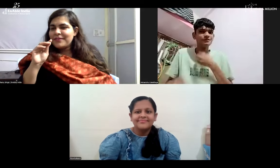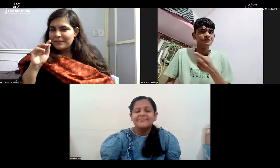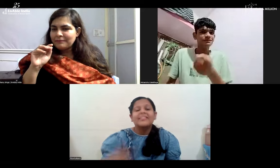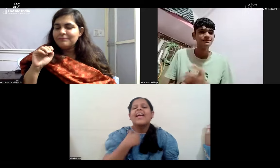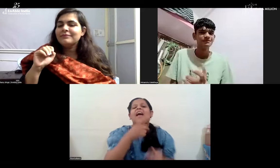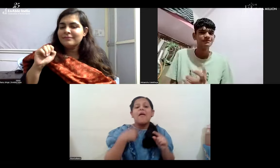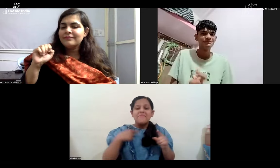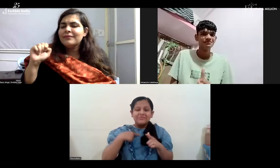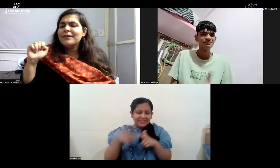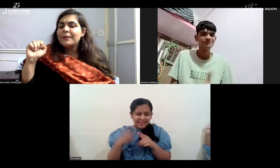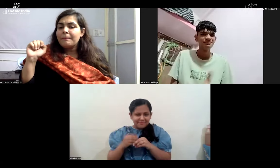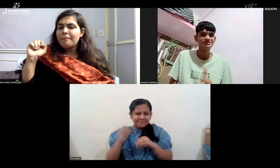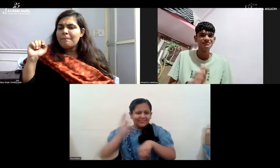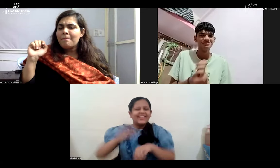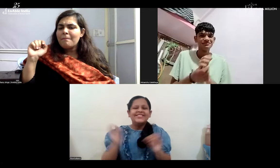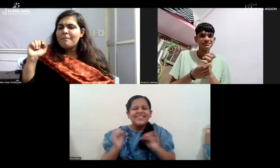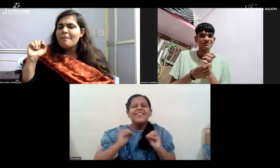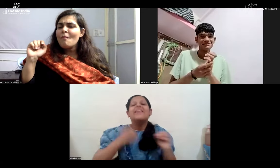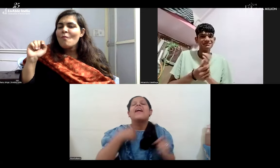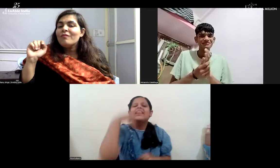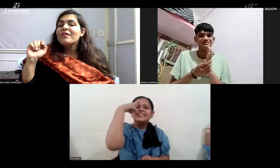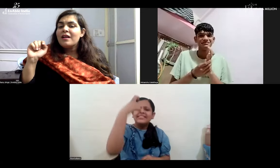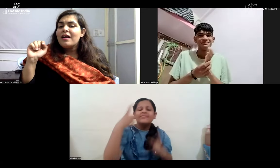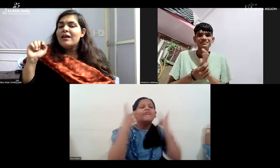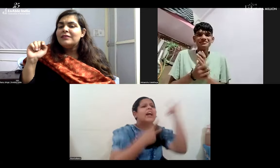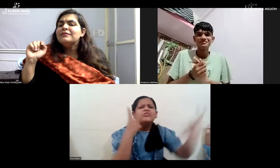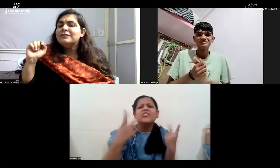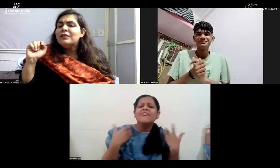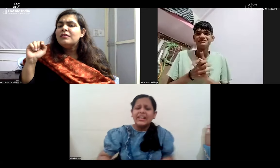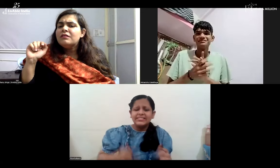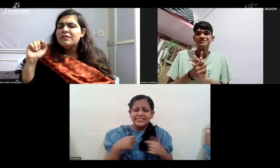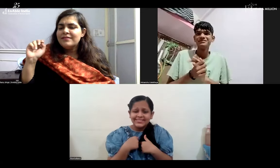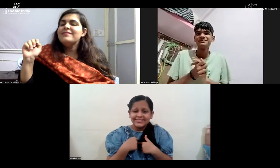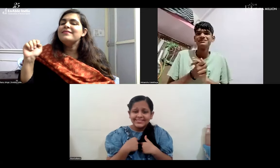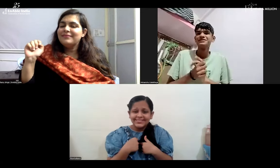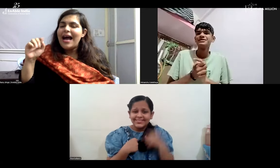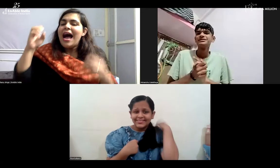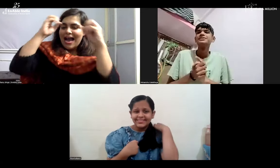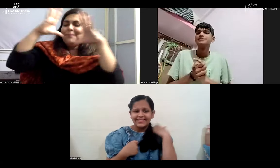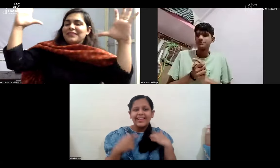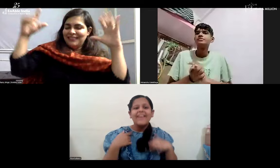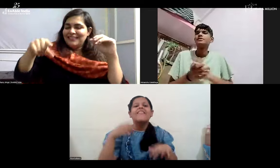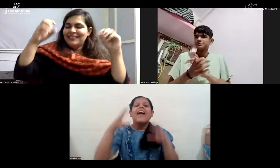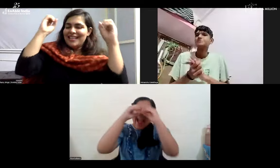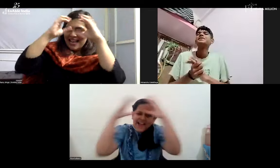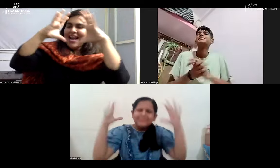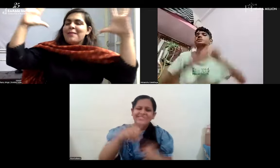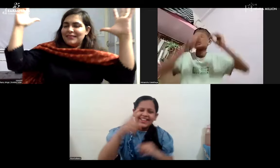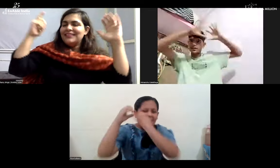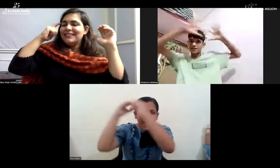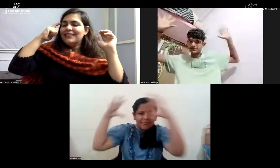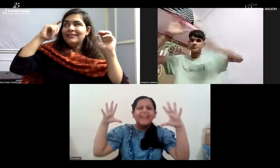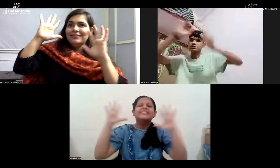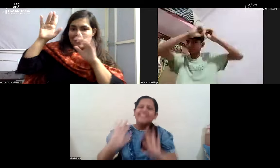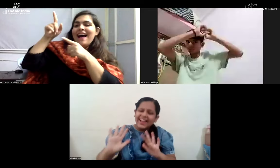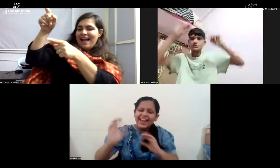Archita, So even if in football matches we lose, we do not say we lose. We say yes, we can do it. We will learn from our mistakes